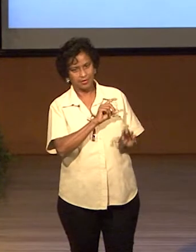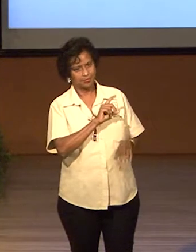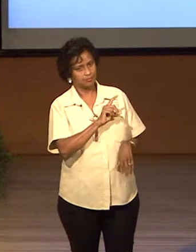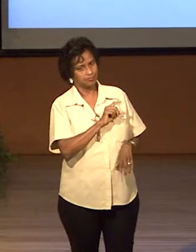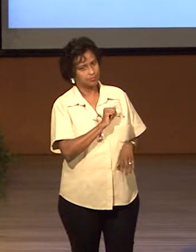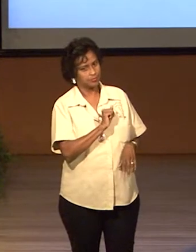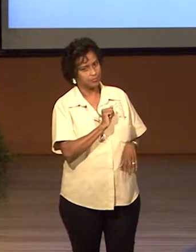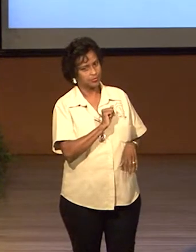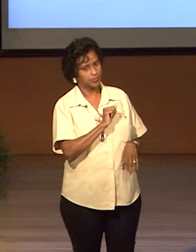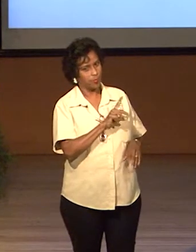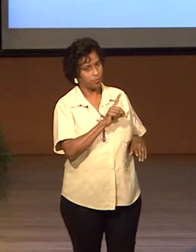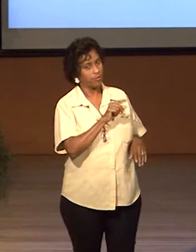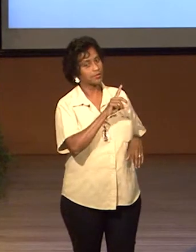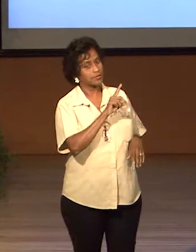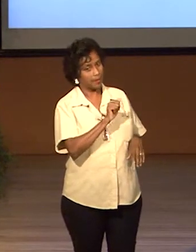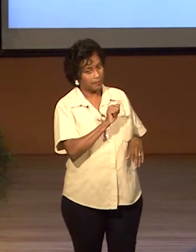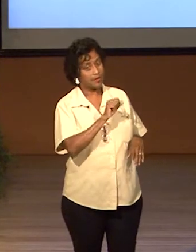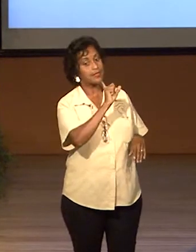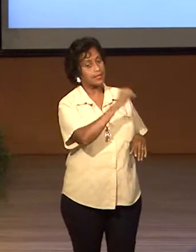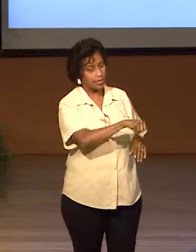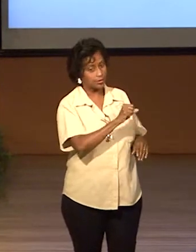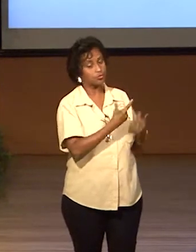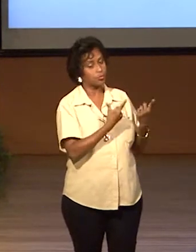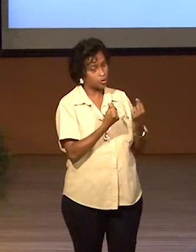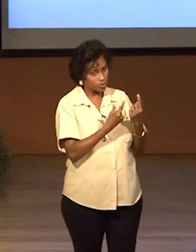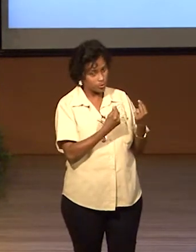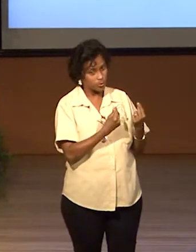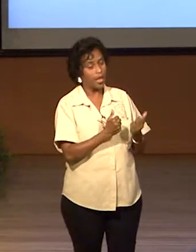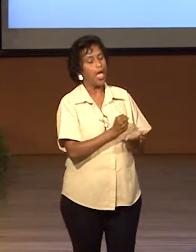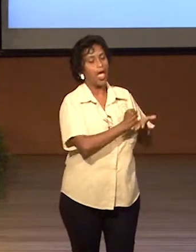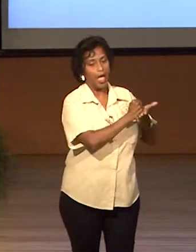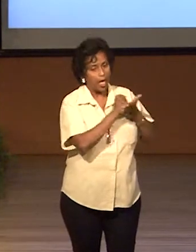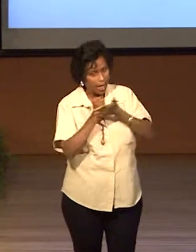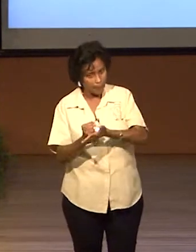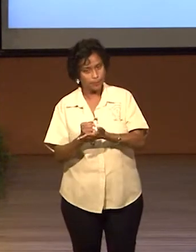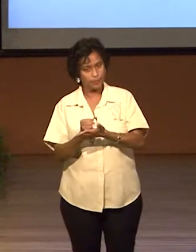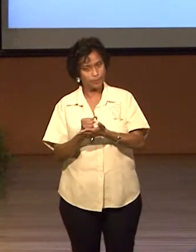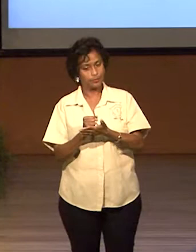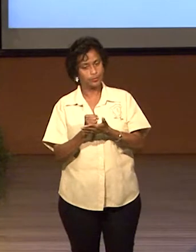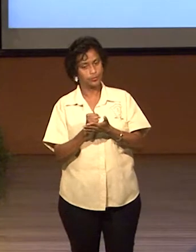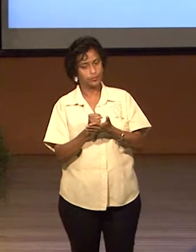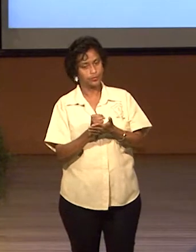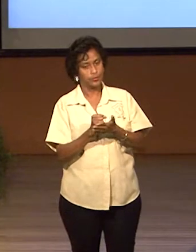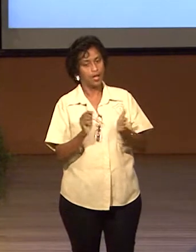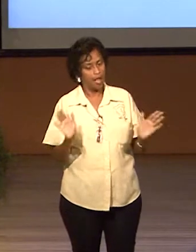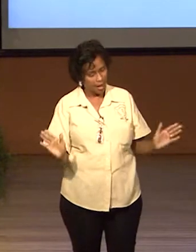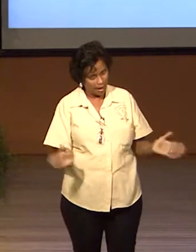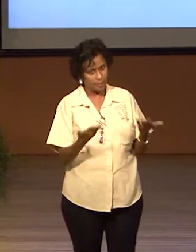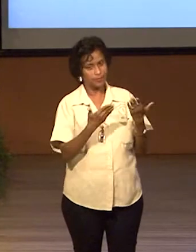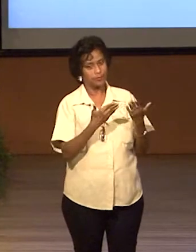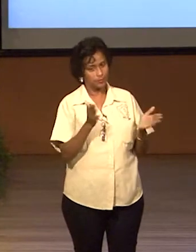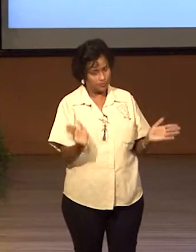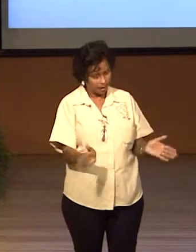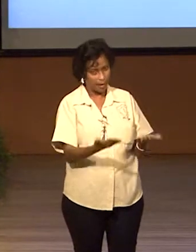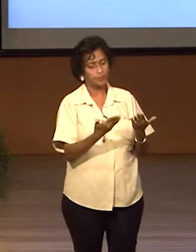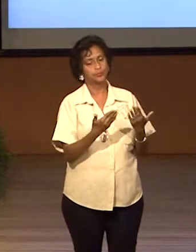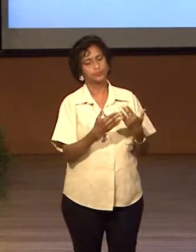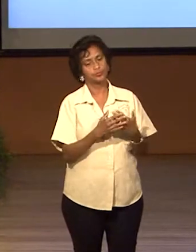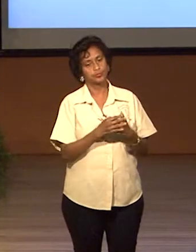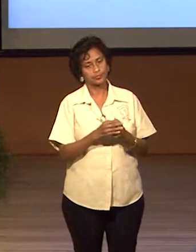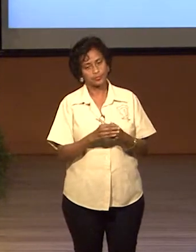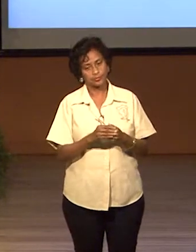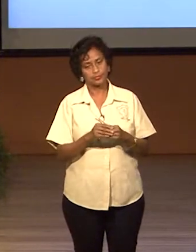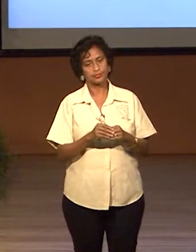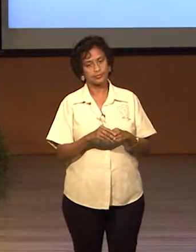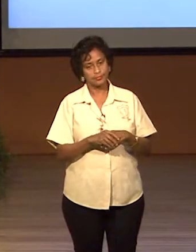to point it out to them as something that they could do to help with whatever you've noticed in a way that would make it better or make their lives a